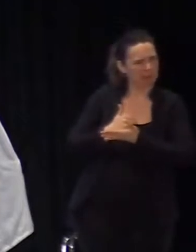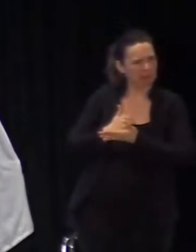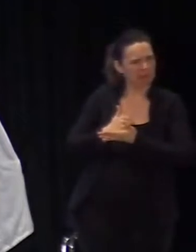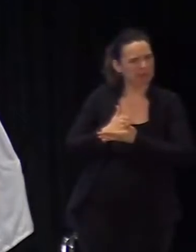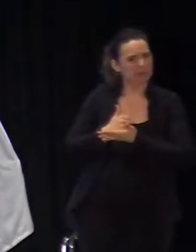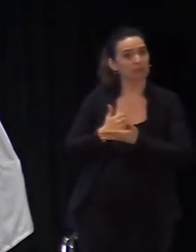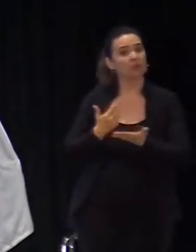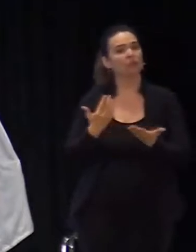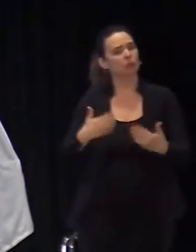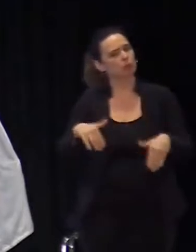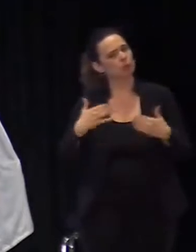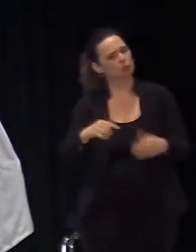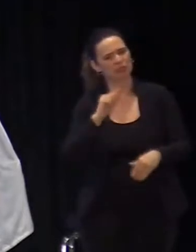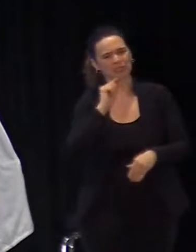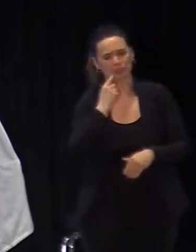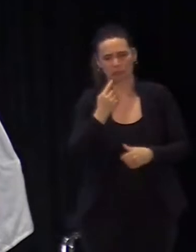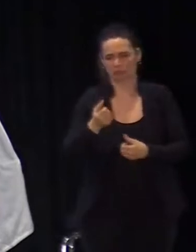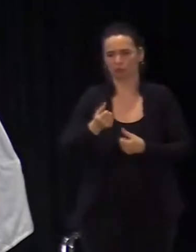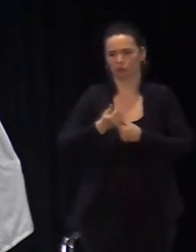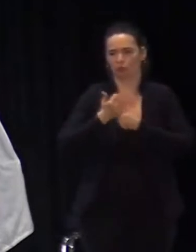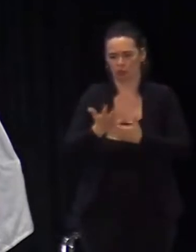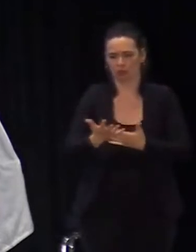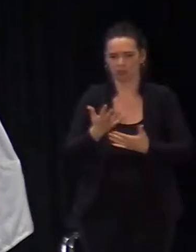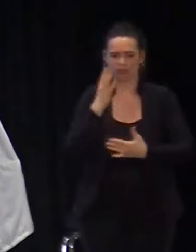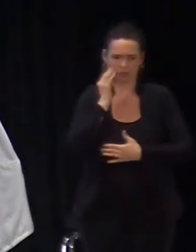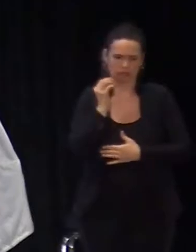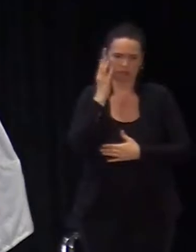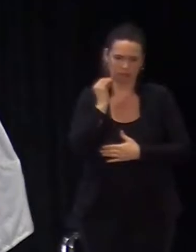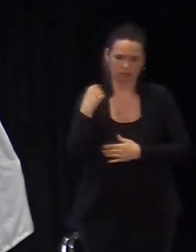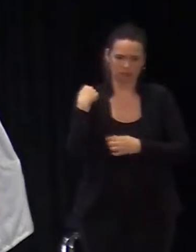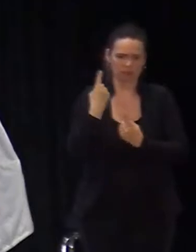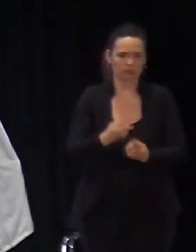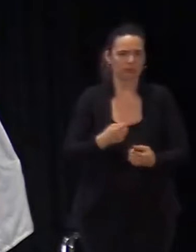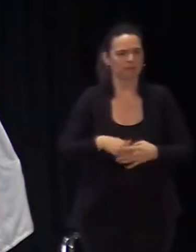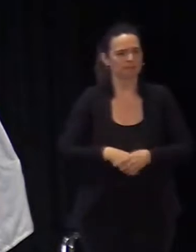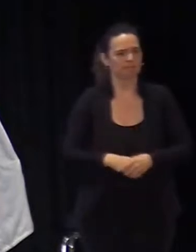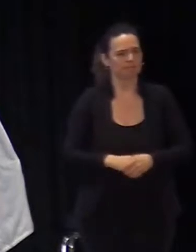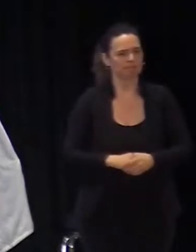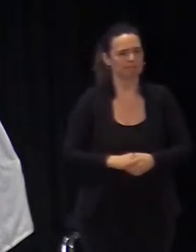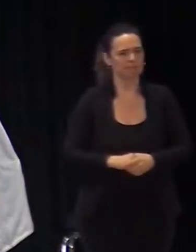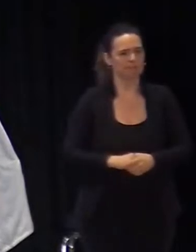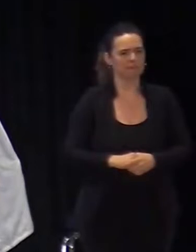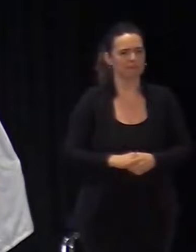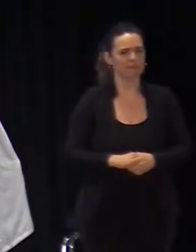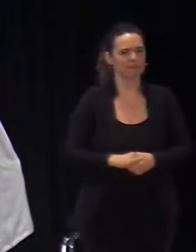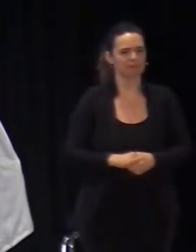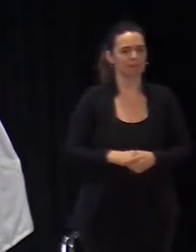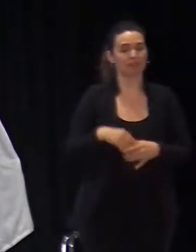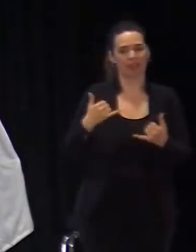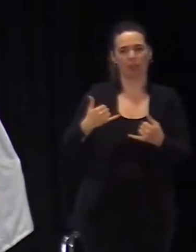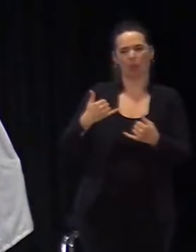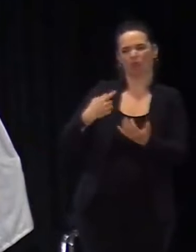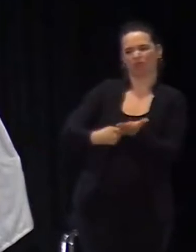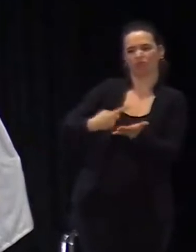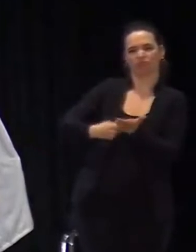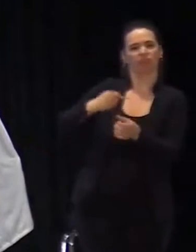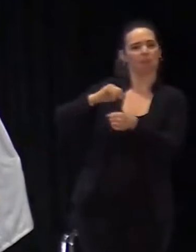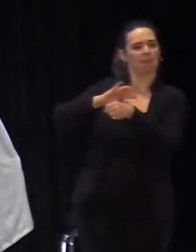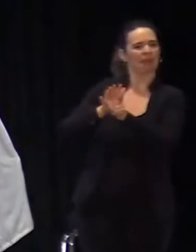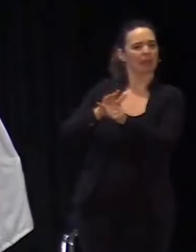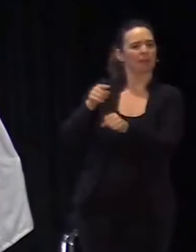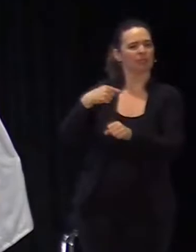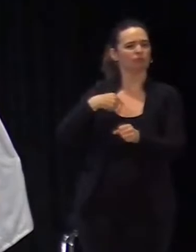very serious causes over the weekend. Moving on to the pandemic, we had two neighbors